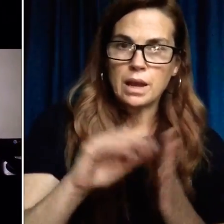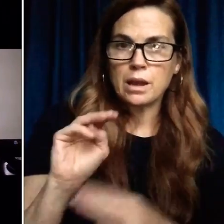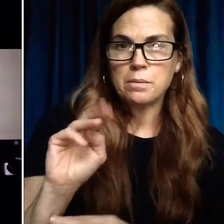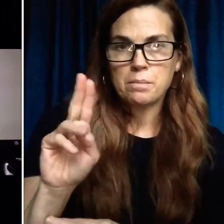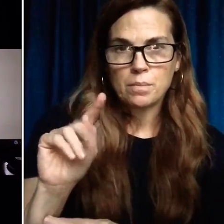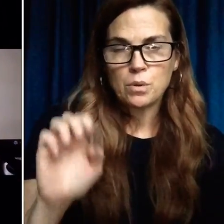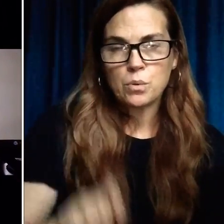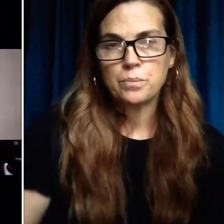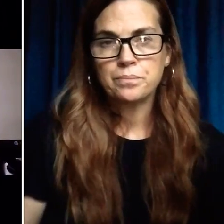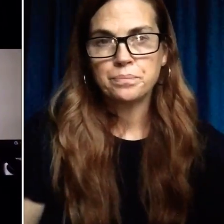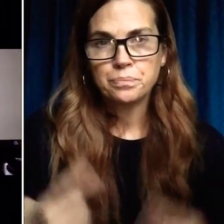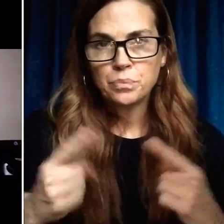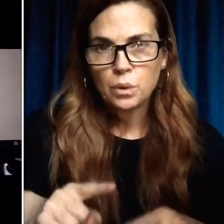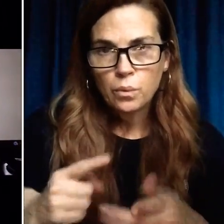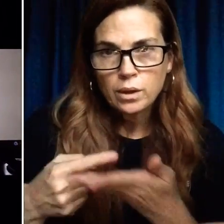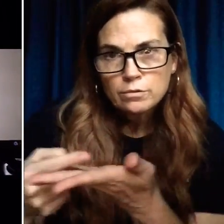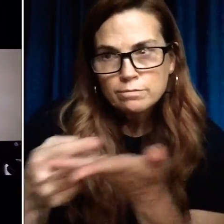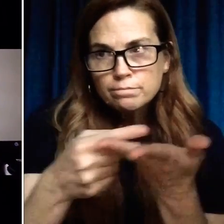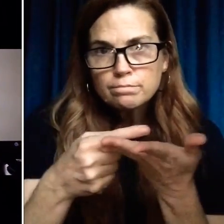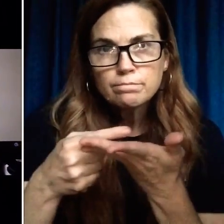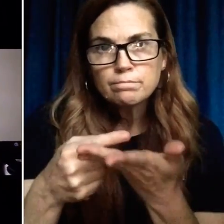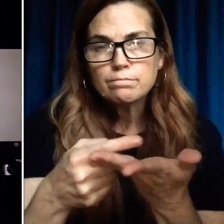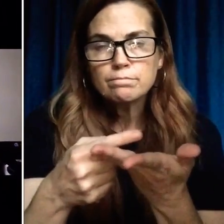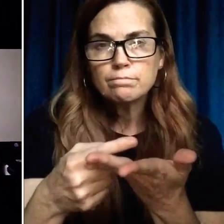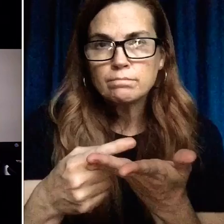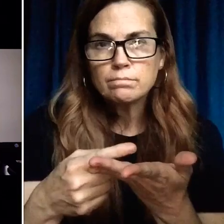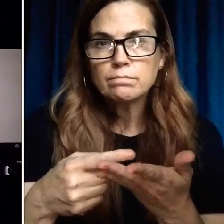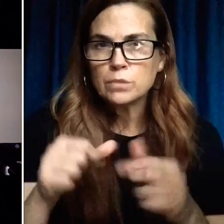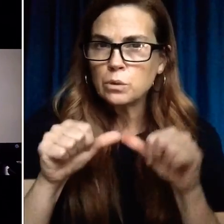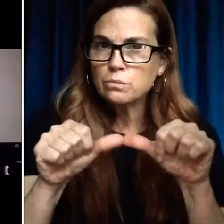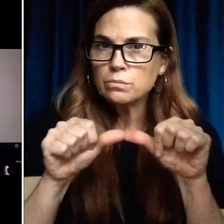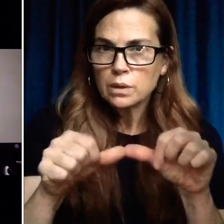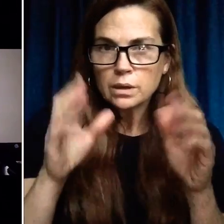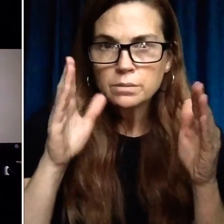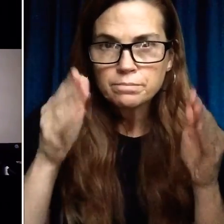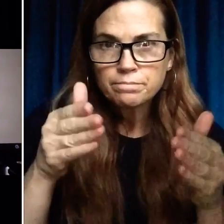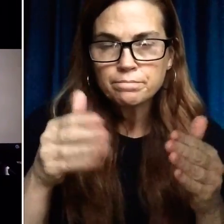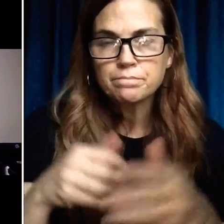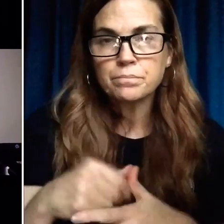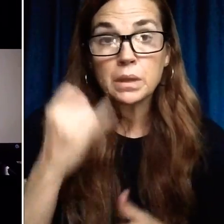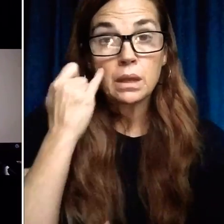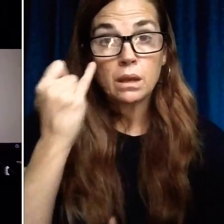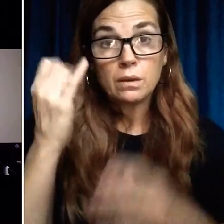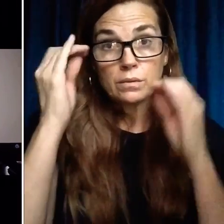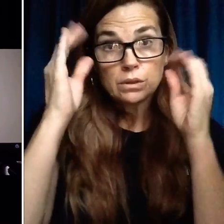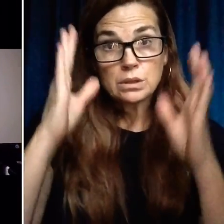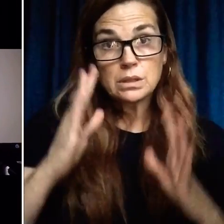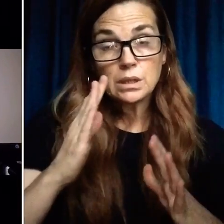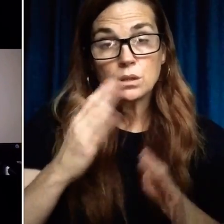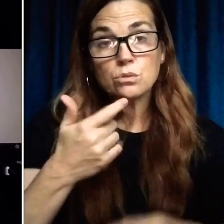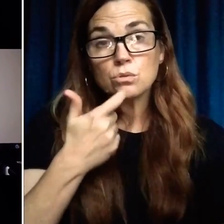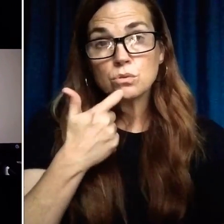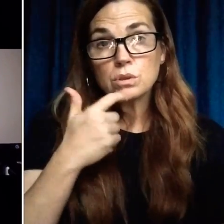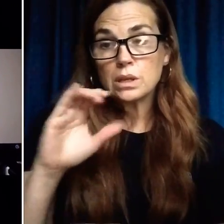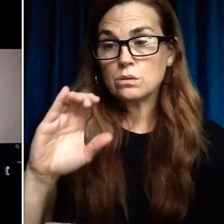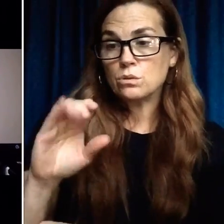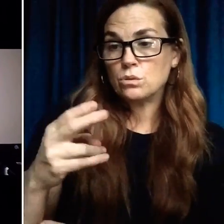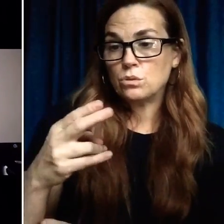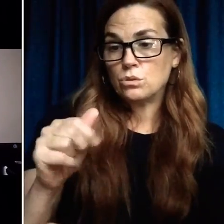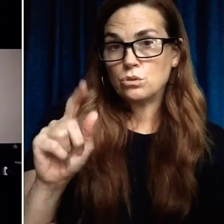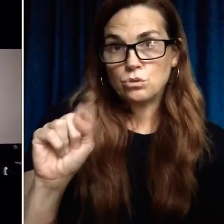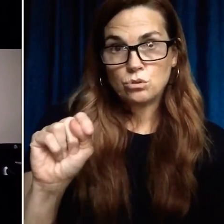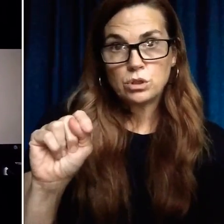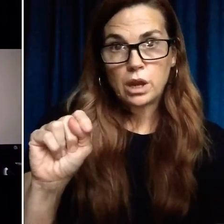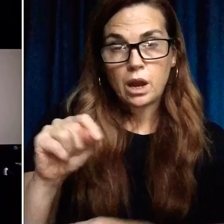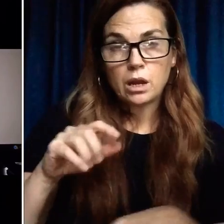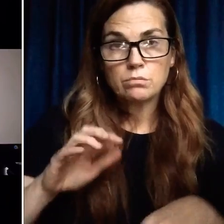please. Stay engaged throughout the chat. If your teacher says it's okay to use the chat feature,